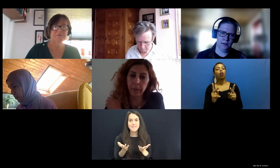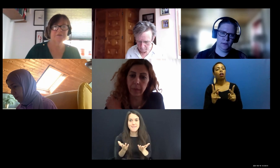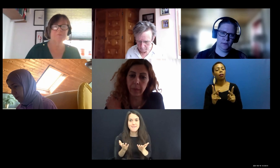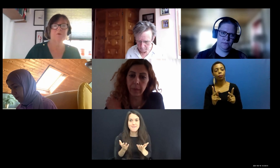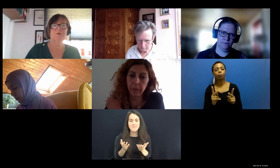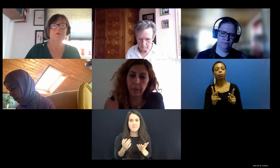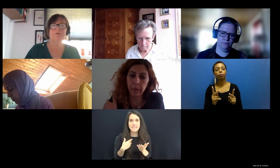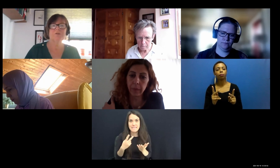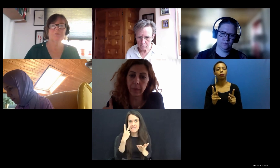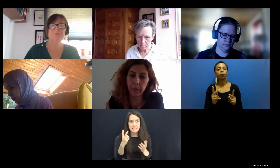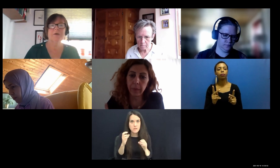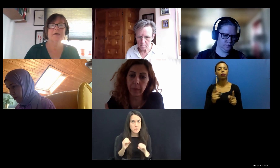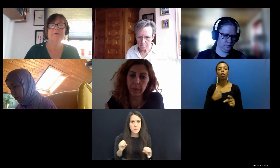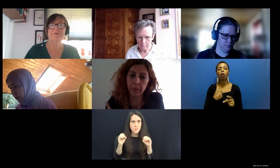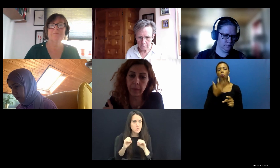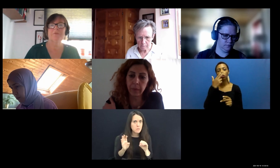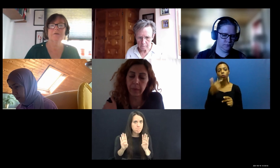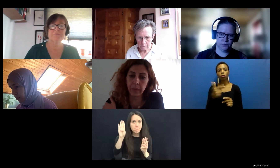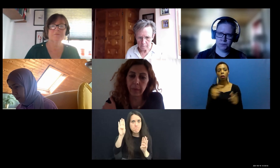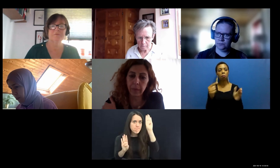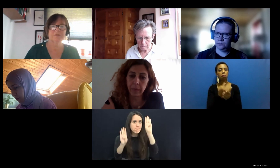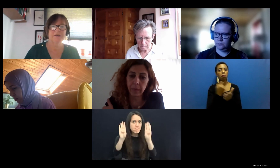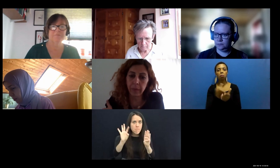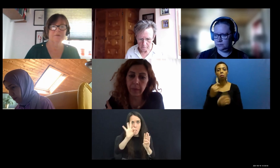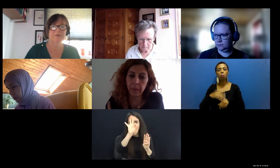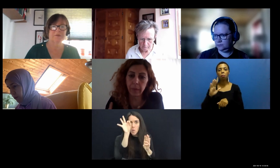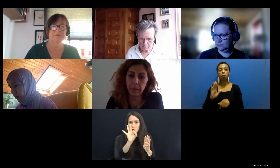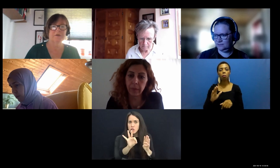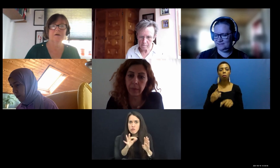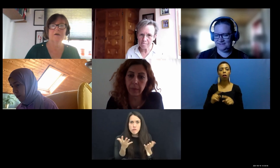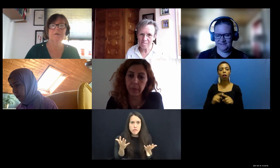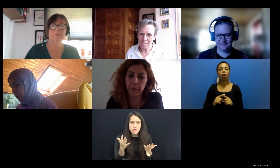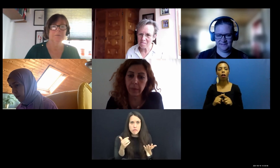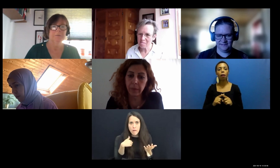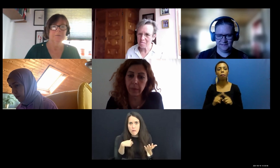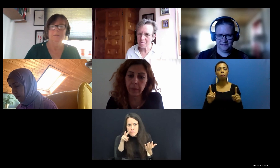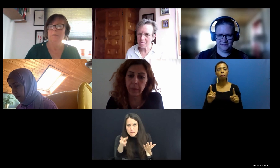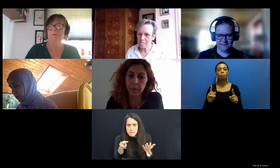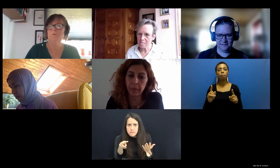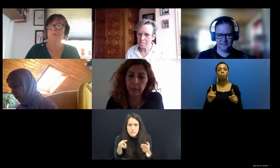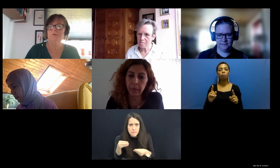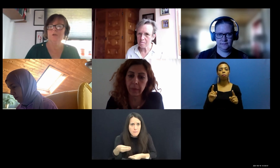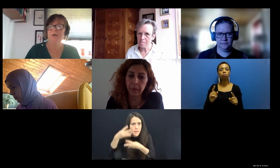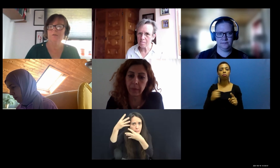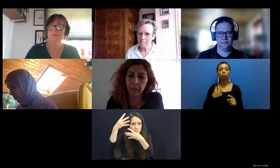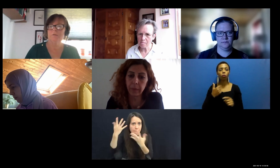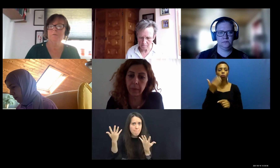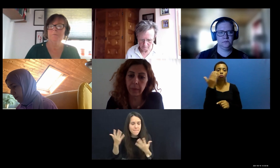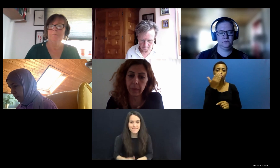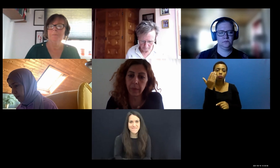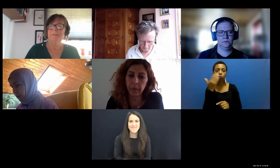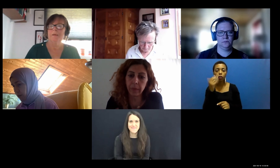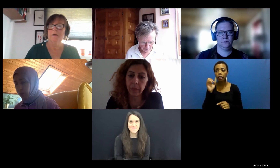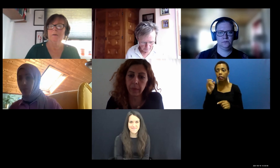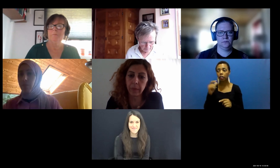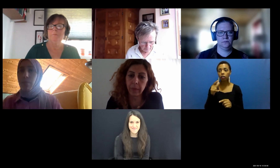I don't see any more questions, but we may have them that because I haven't been keeping an eye on all of the chat.